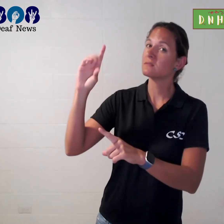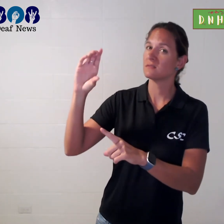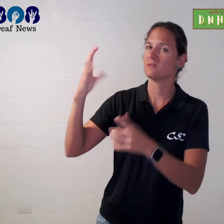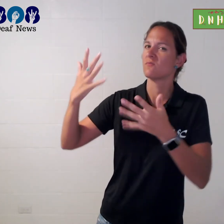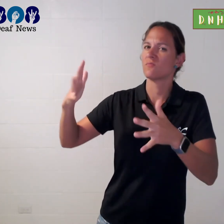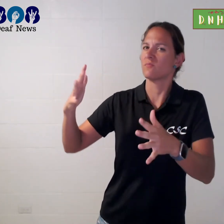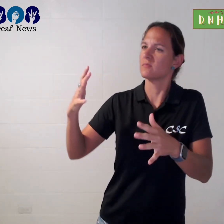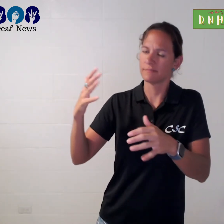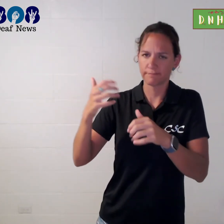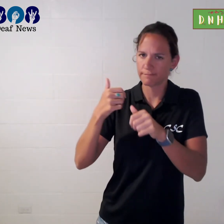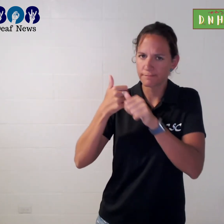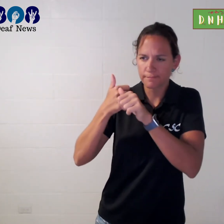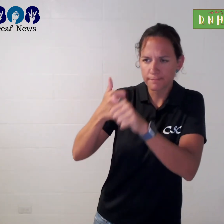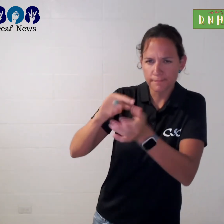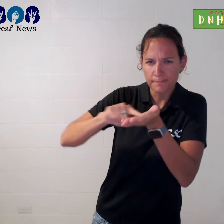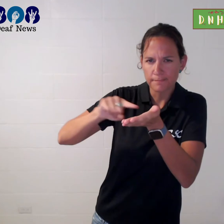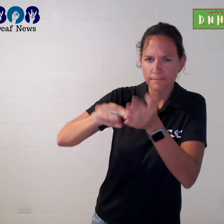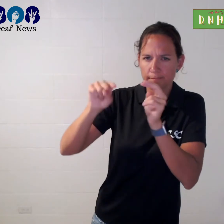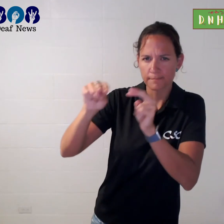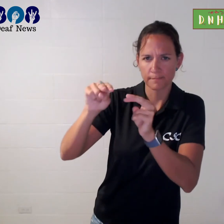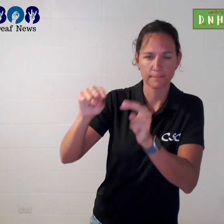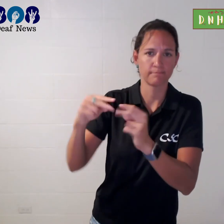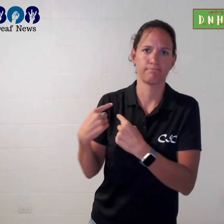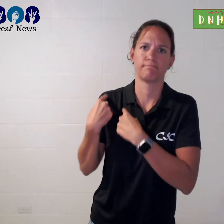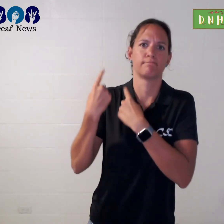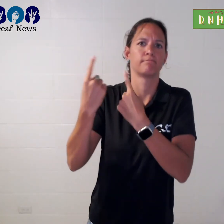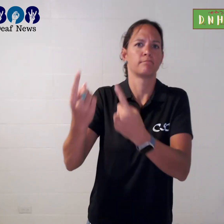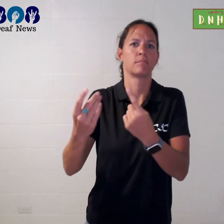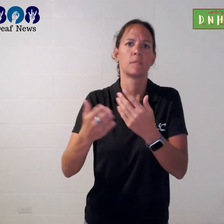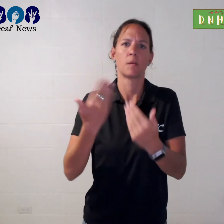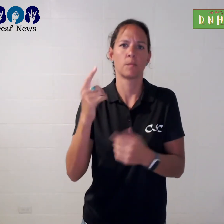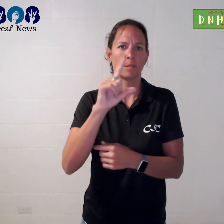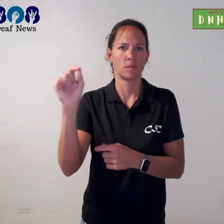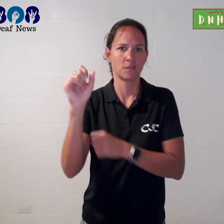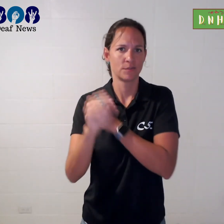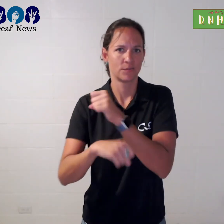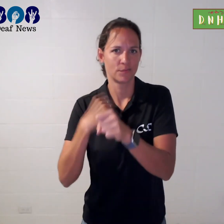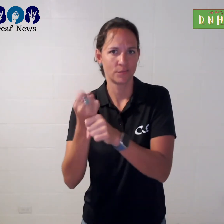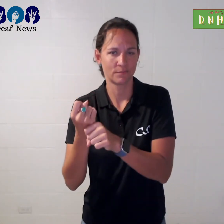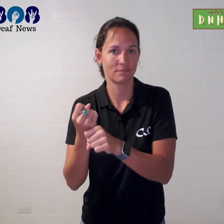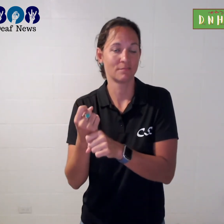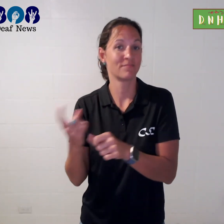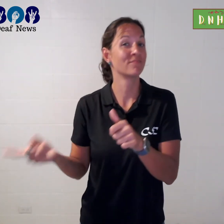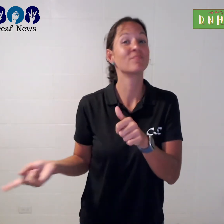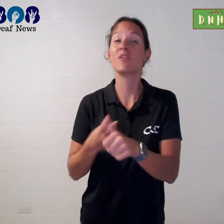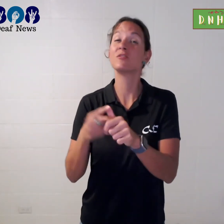The CDC has been tracking monkeypox in the U.S. for almost 20